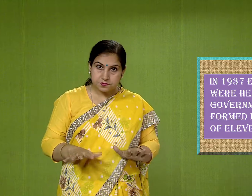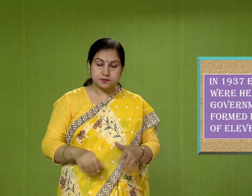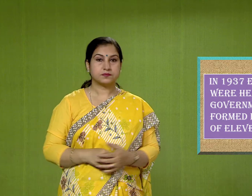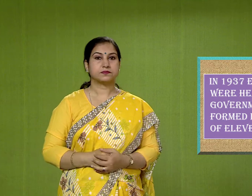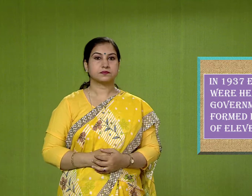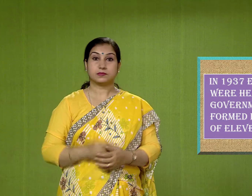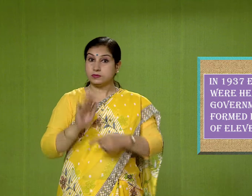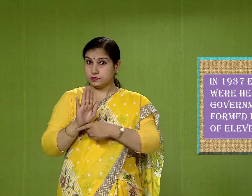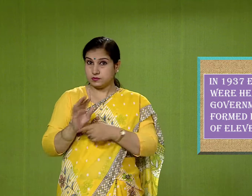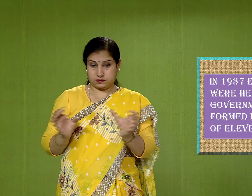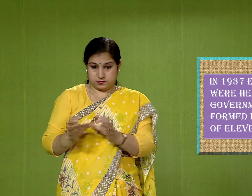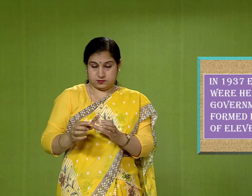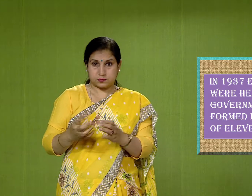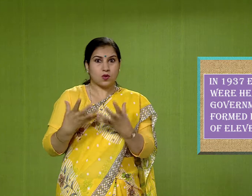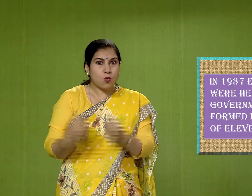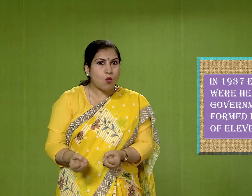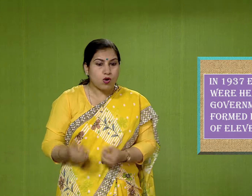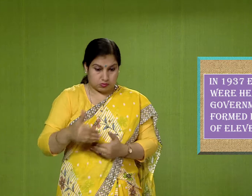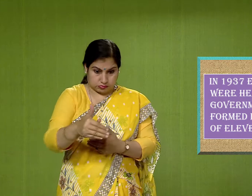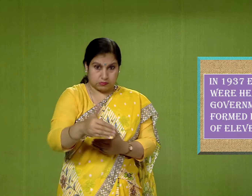Congress won in these elections.